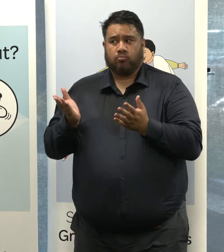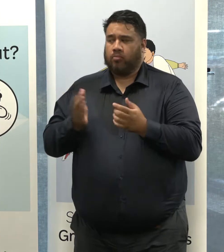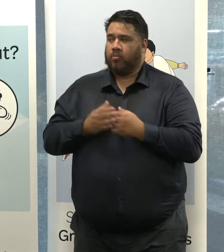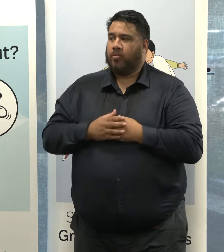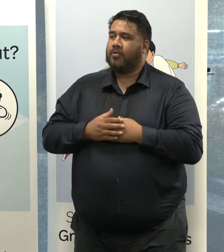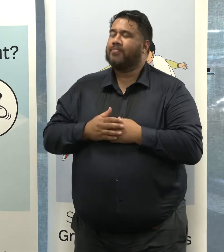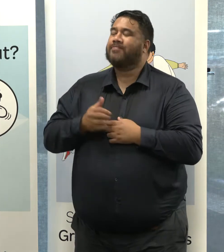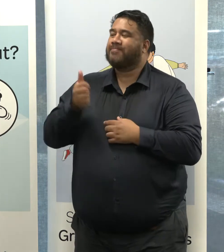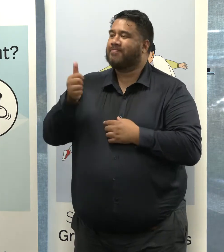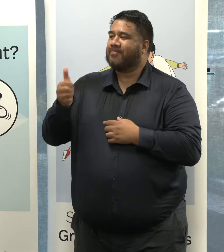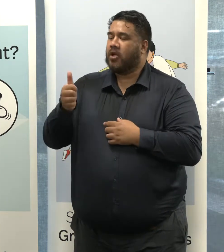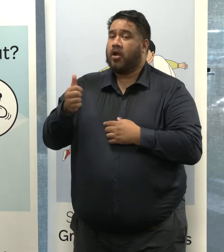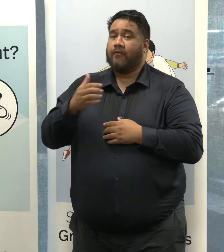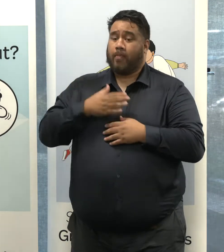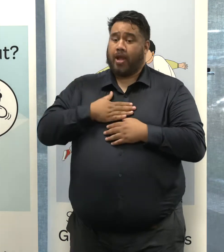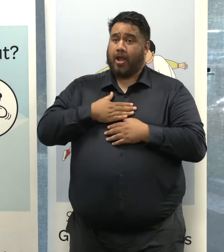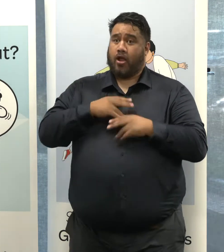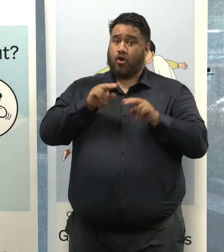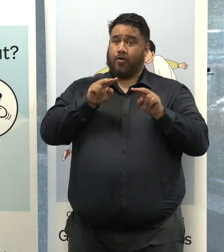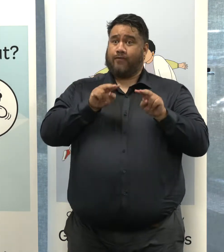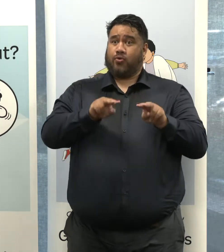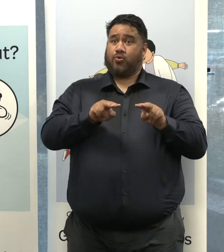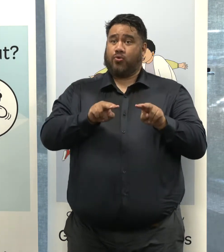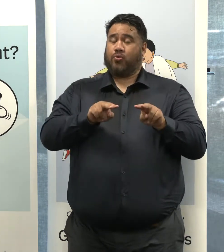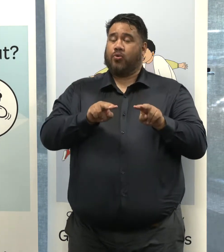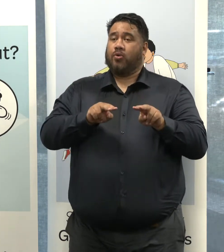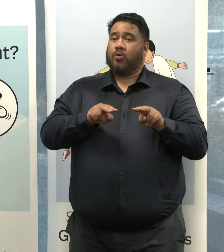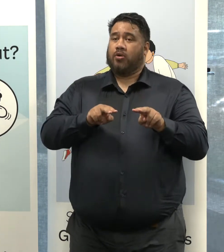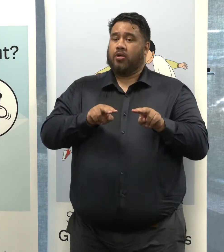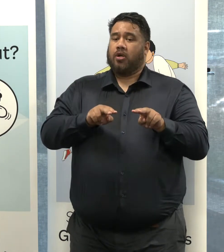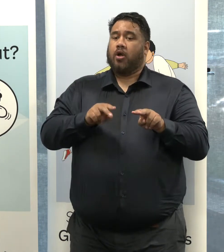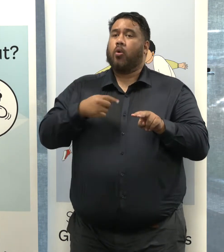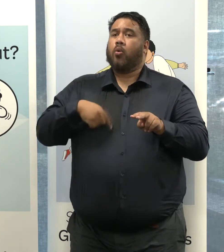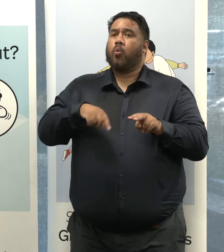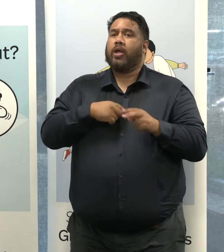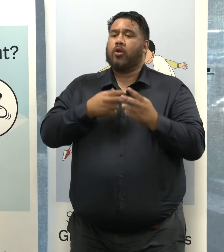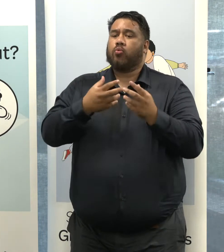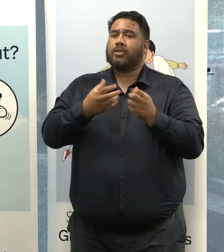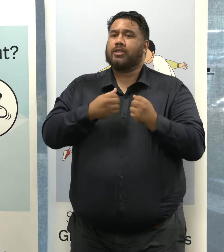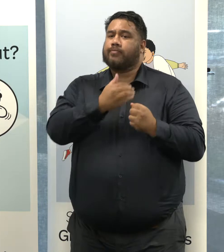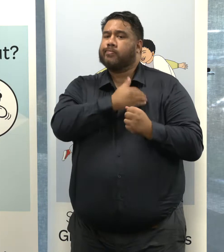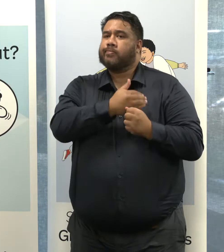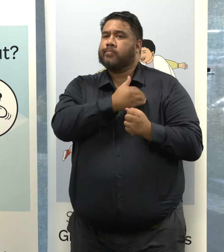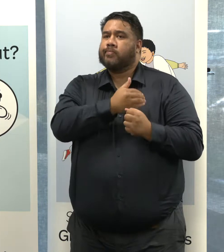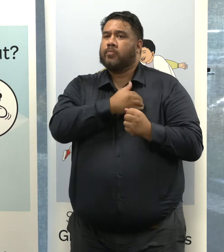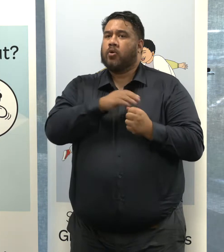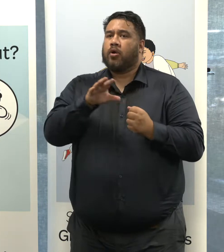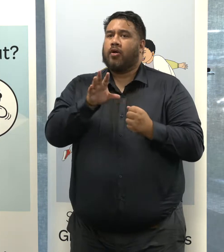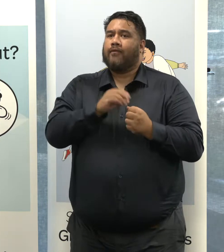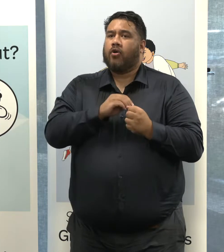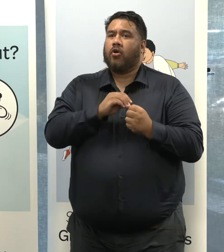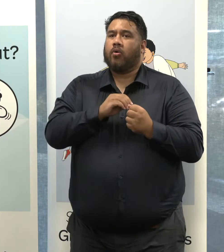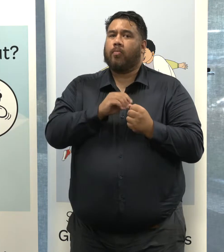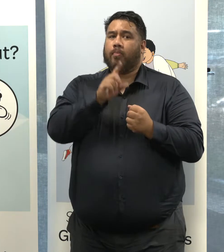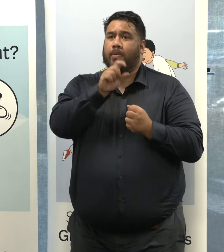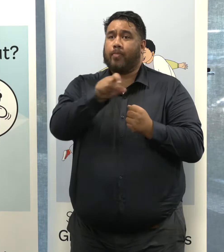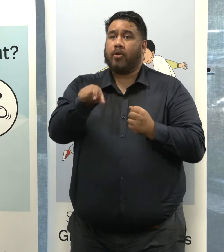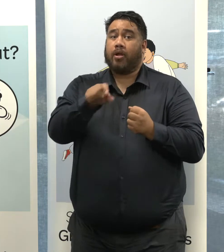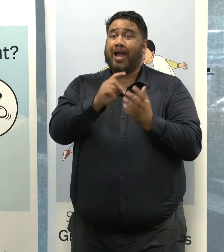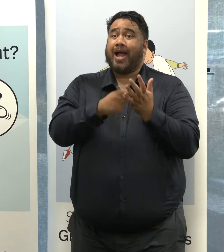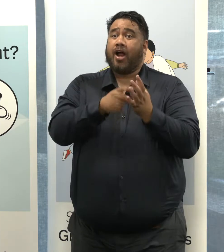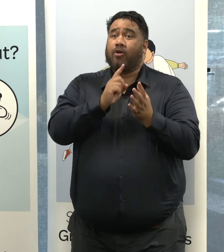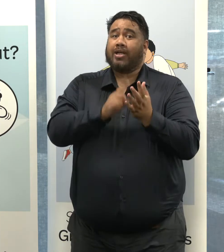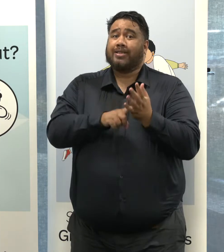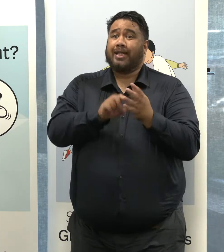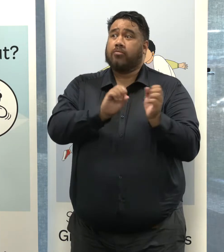Yeah, I think from the workforce point of view, we're getting notifications from patients with their rapid antigen tests and making sure that people do send that